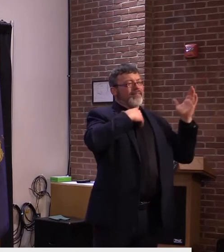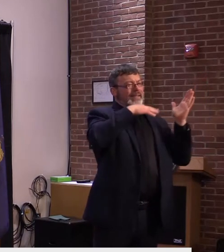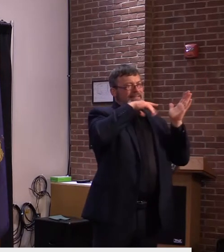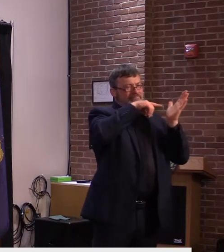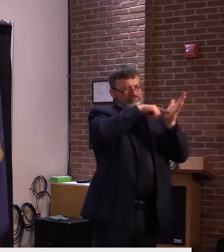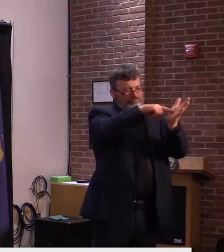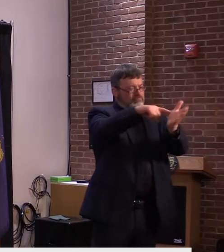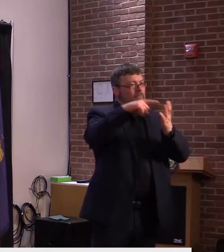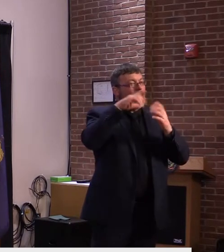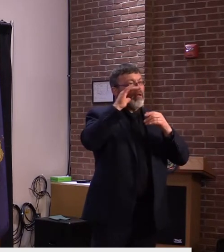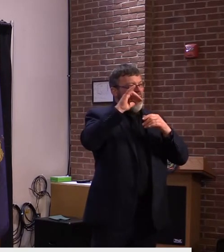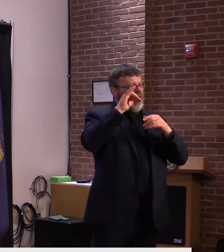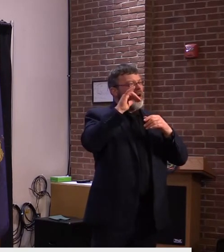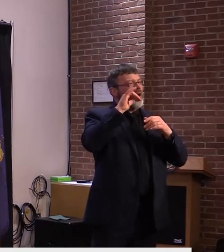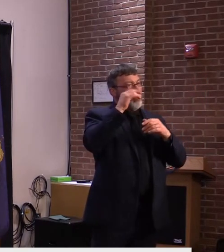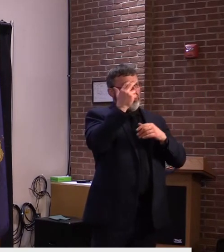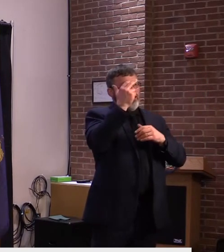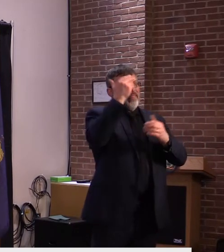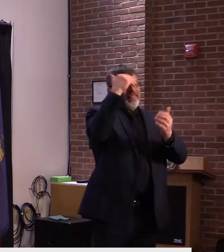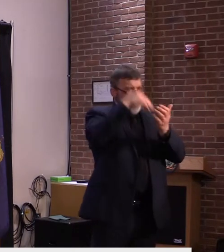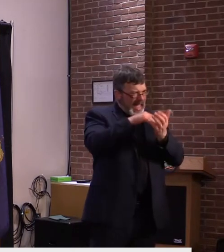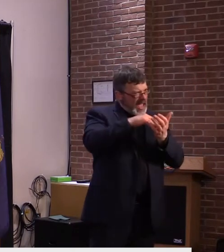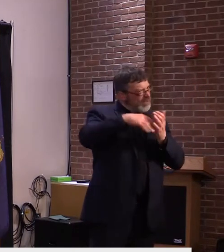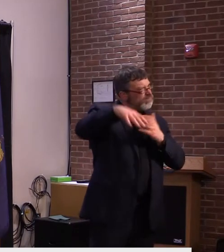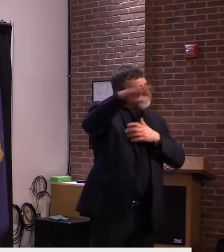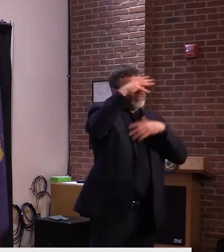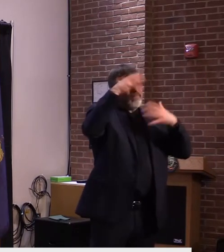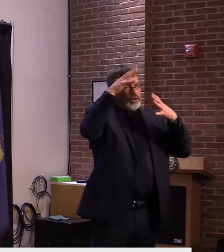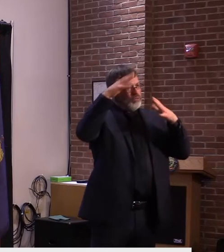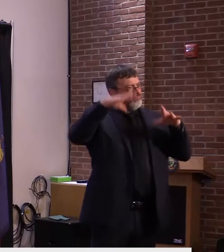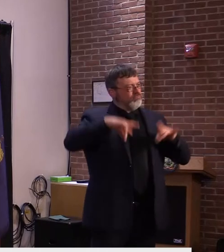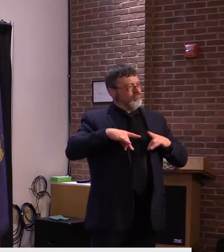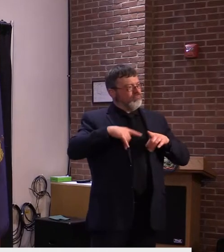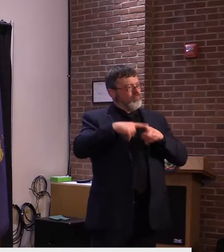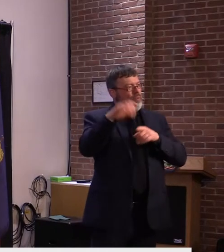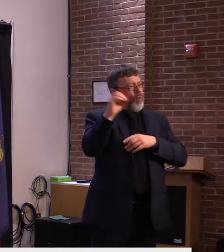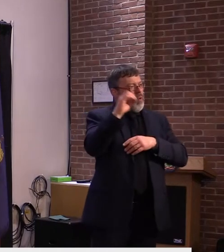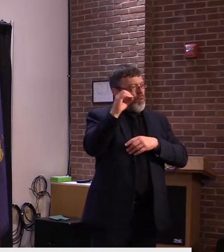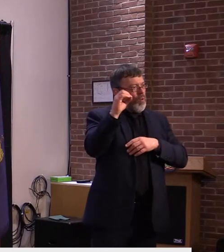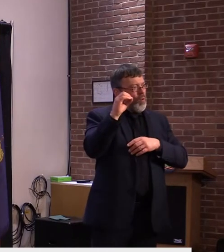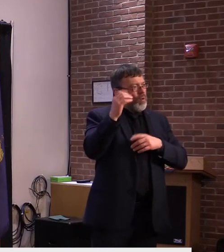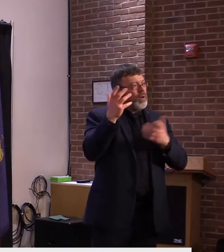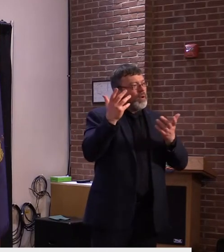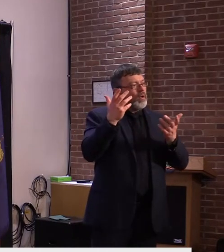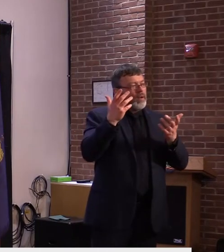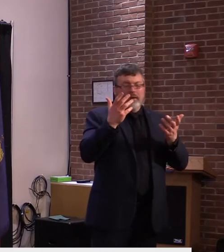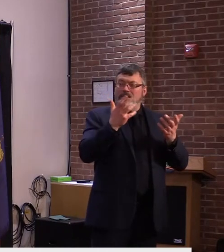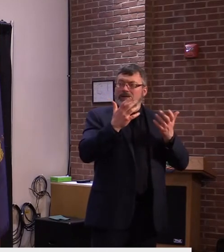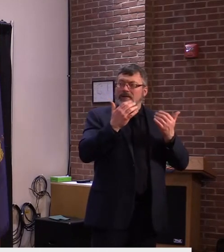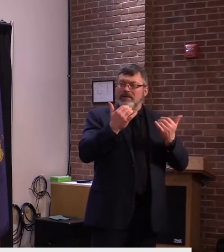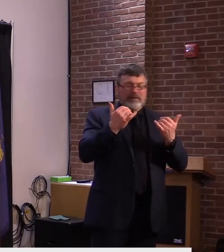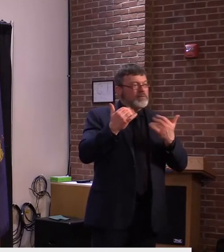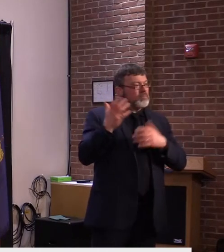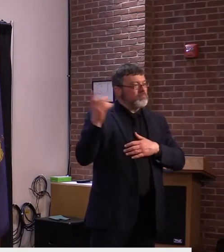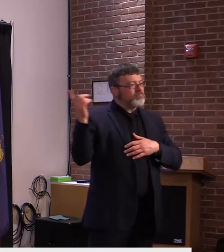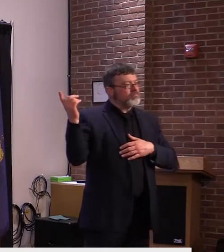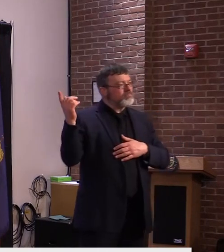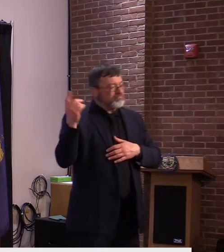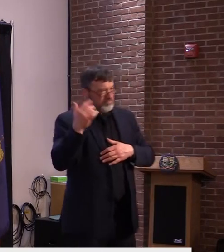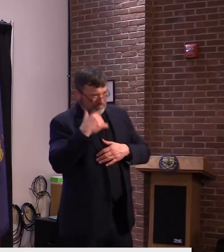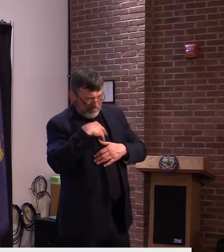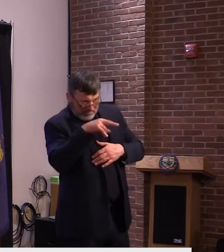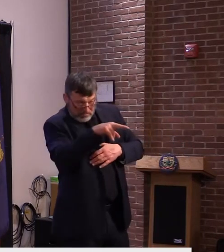occurred with Omicron, and then made a determination about individuals' vaccination status, so were they boosted, fully vaccinated, not